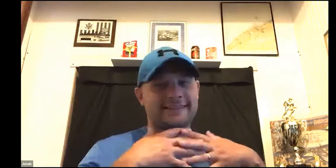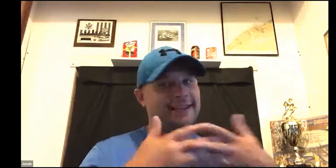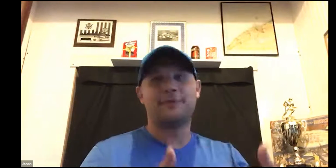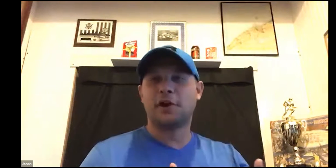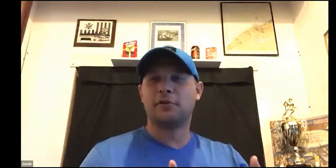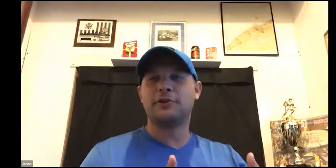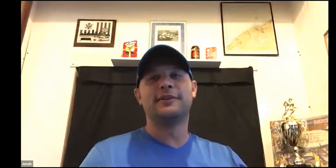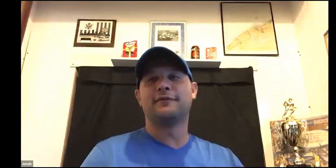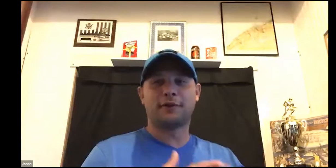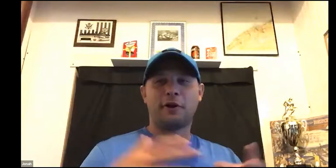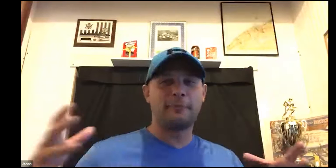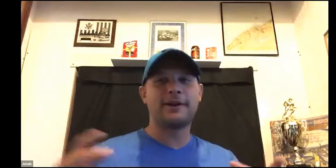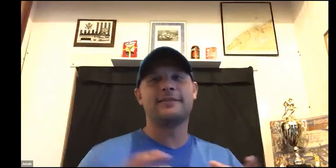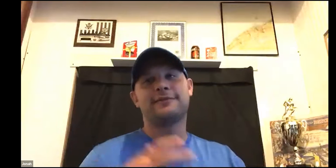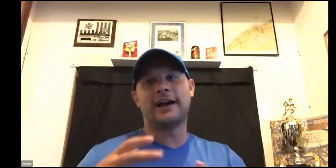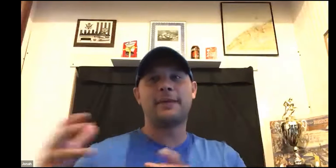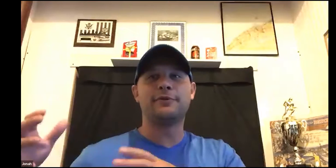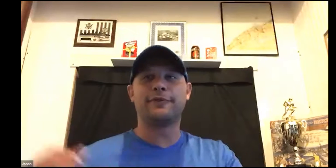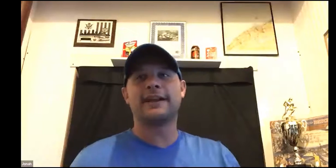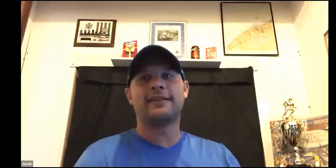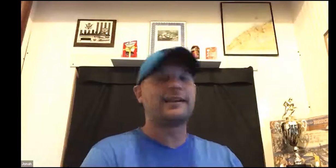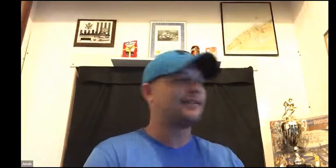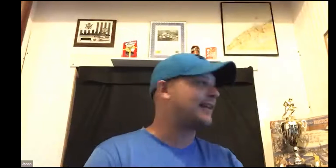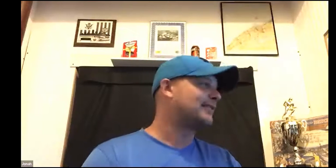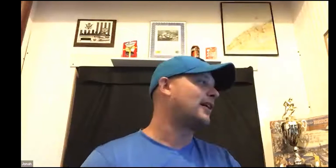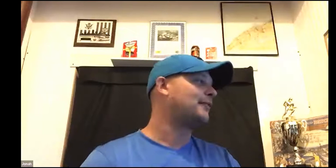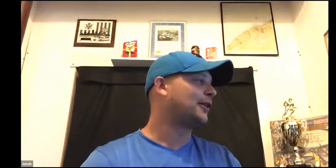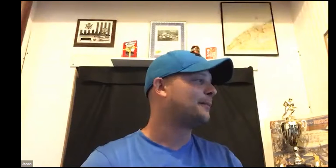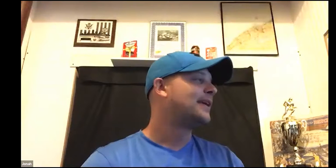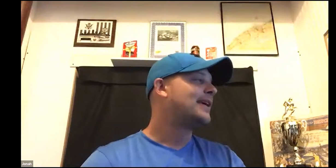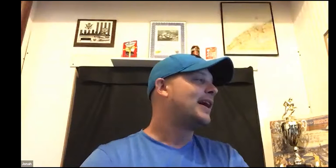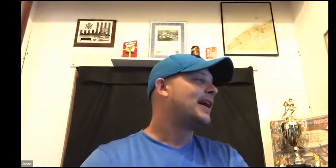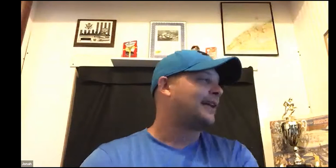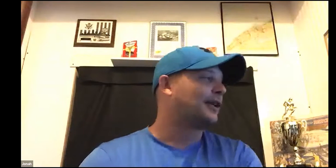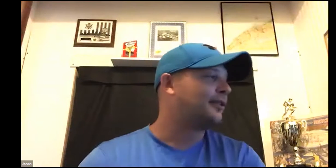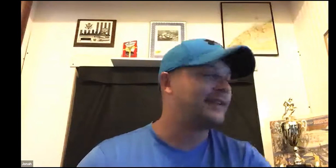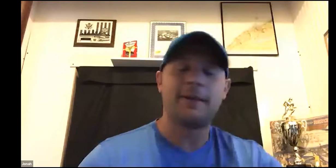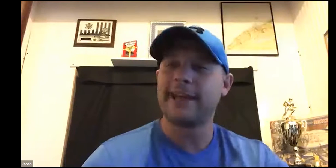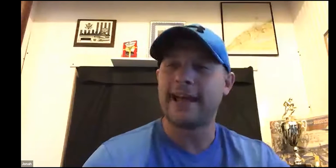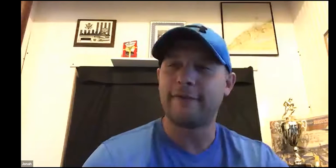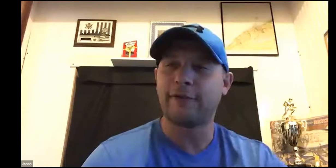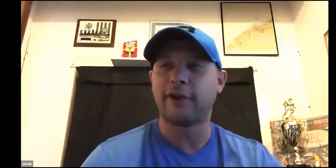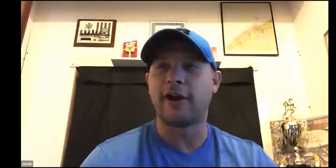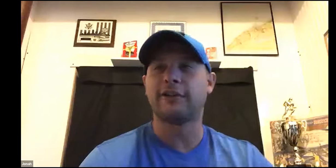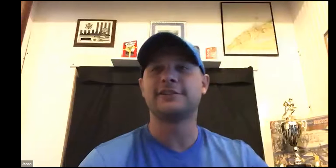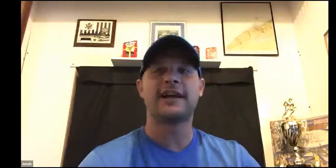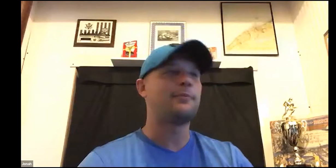if you don't use it for long periods of time, you forget a lot of that stuff. So that's all the time we have for our lunchtime